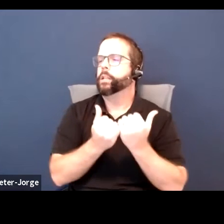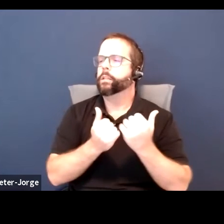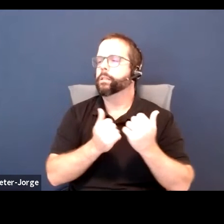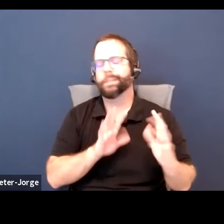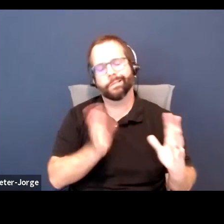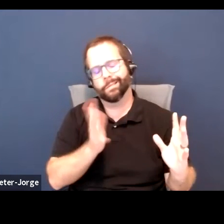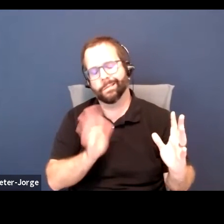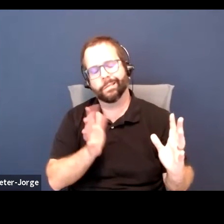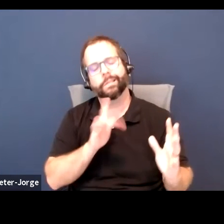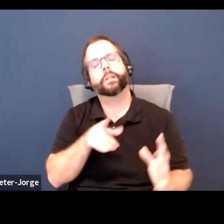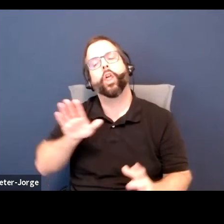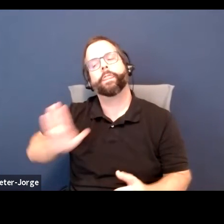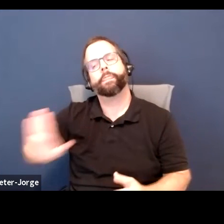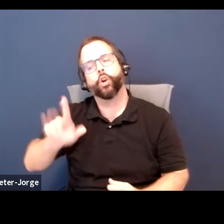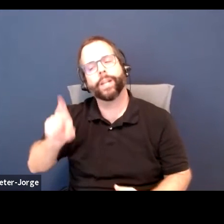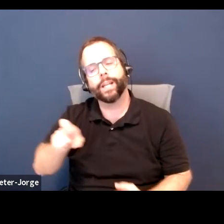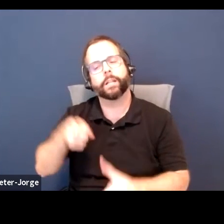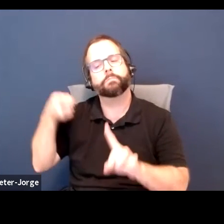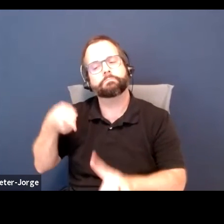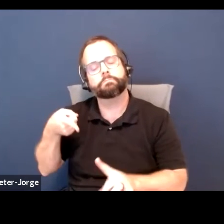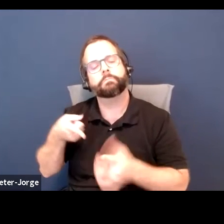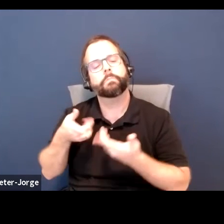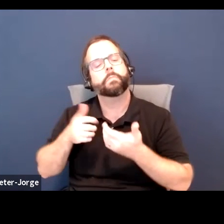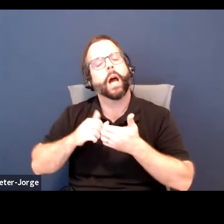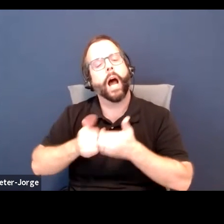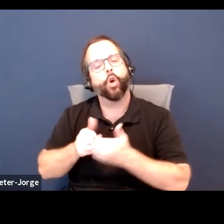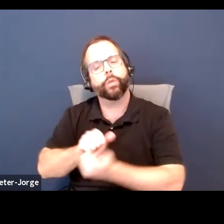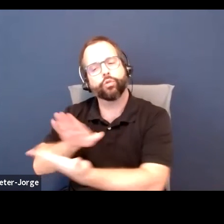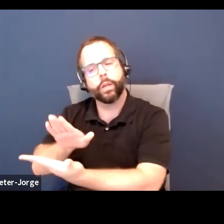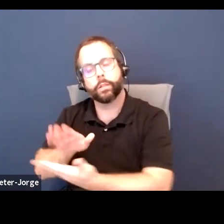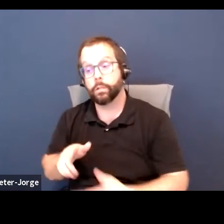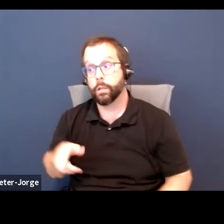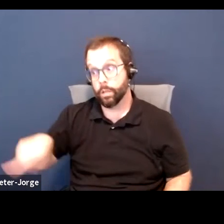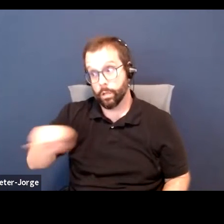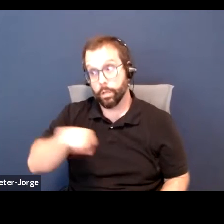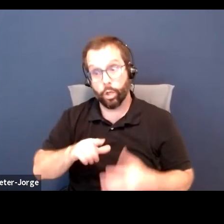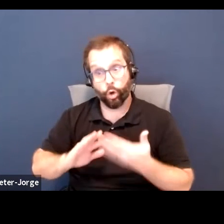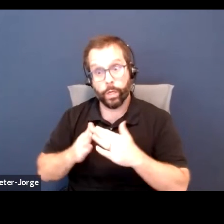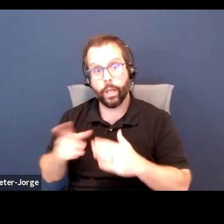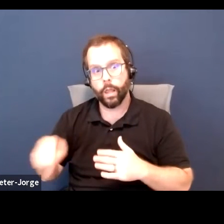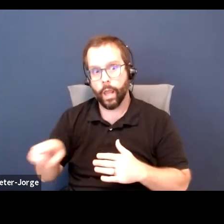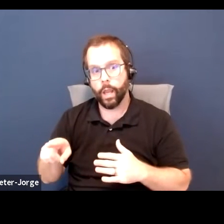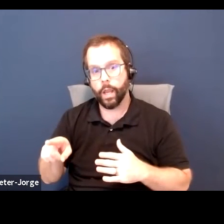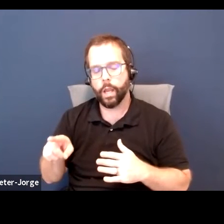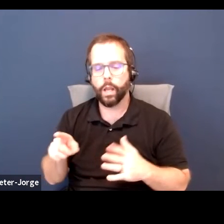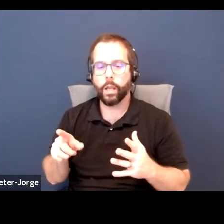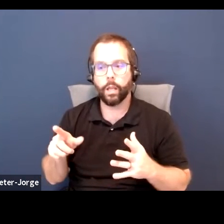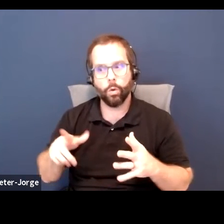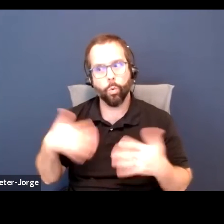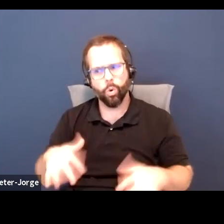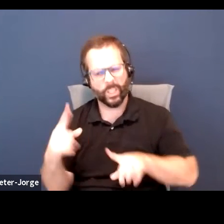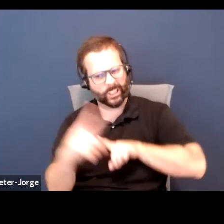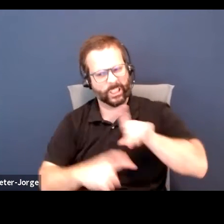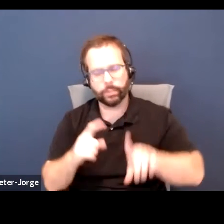our community. And our community has done, we provided a lot of training and a lot of support, a lot of educational opportunities